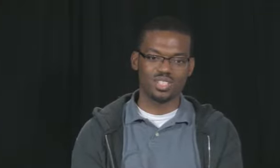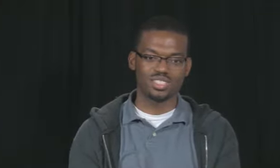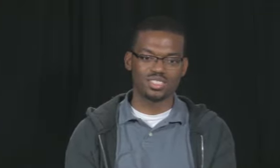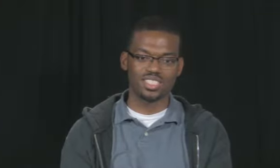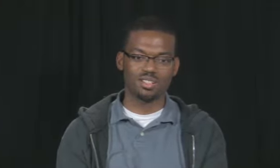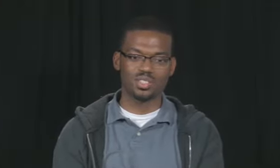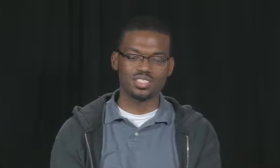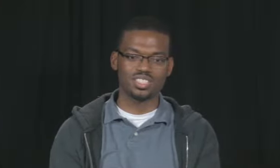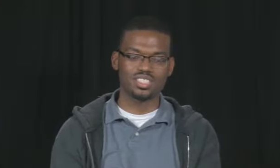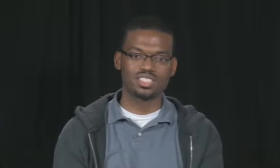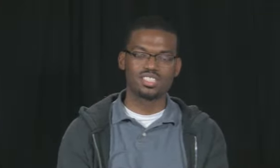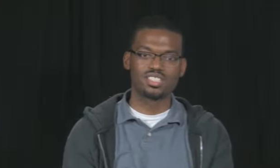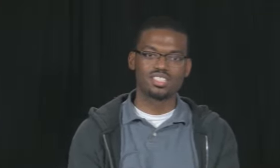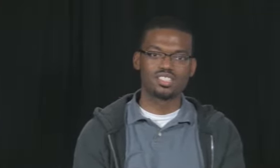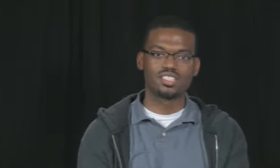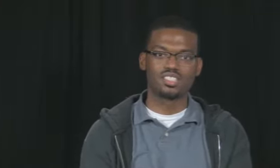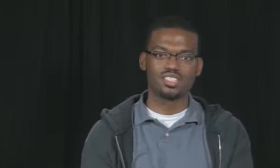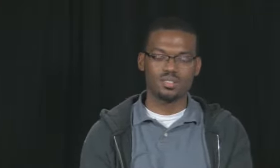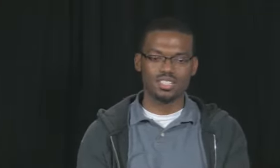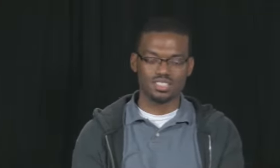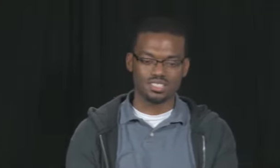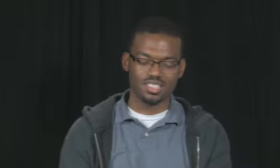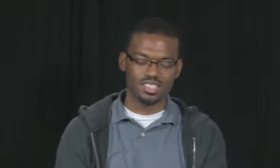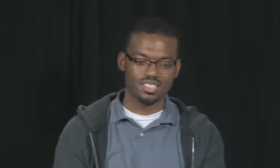That's the span of your ring. That's all first register? Yeah. Oh, wow. Huh.